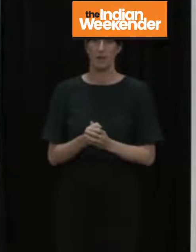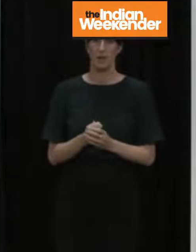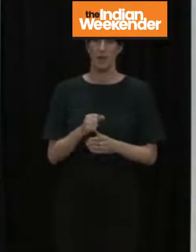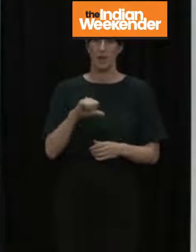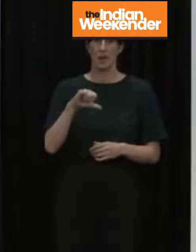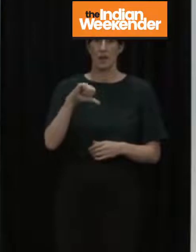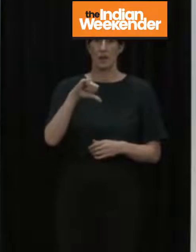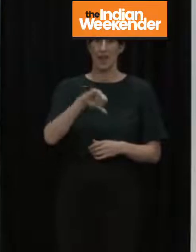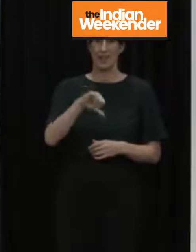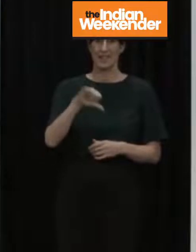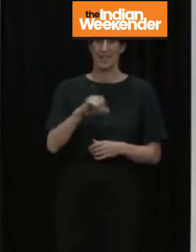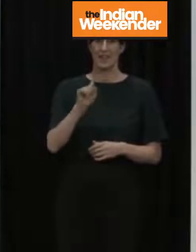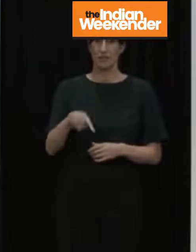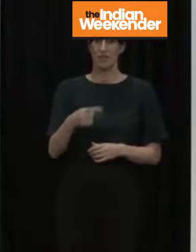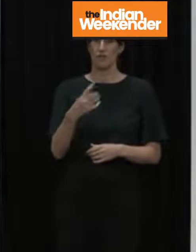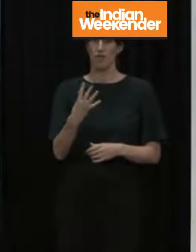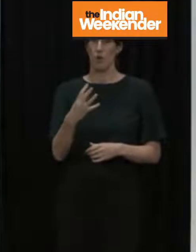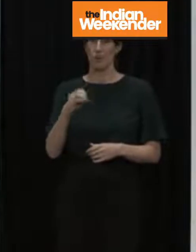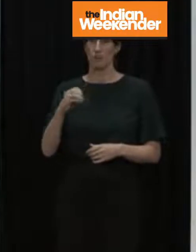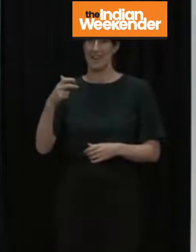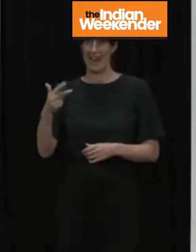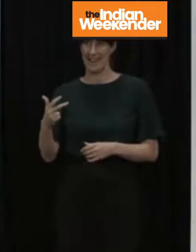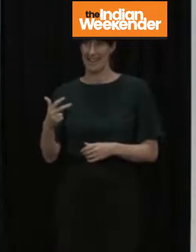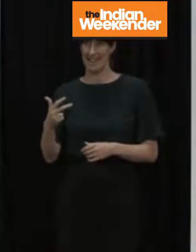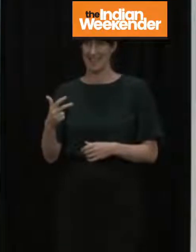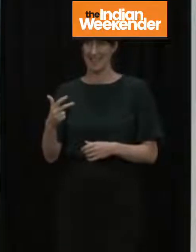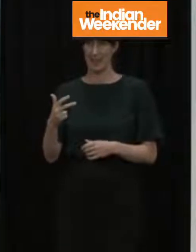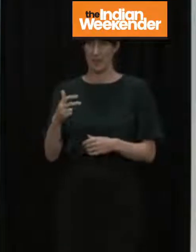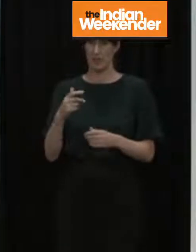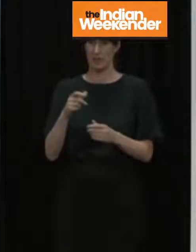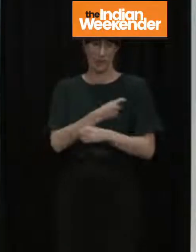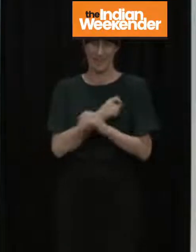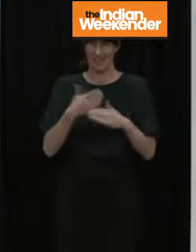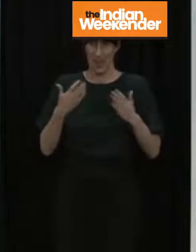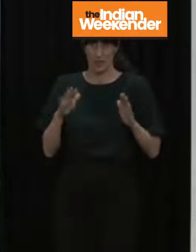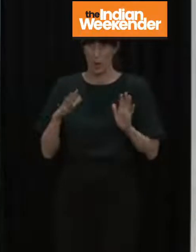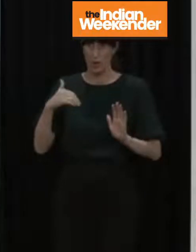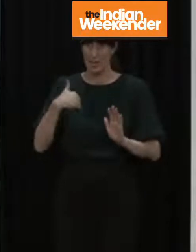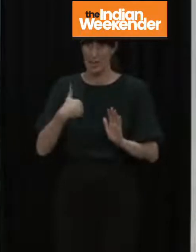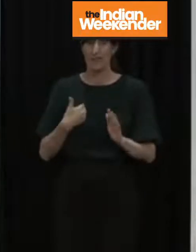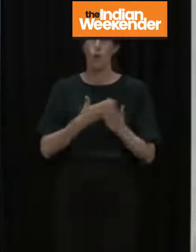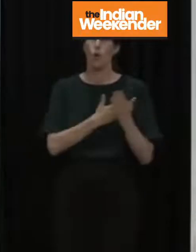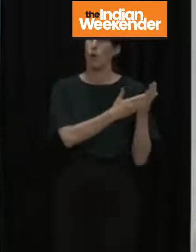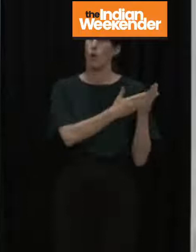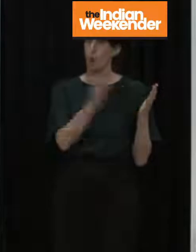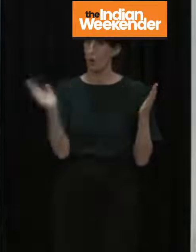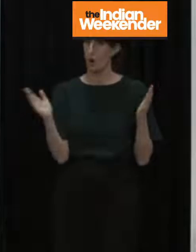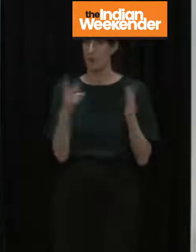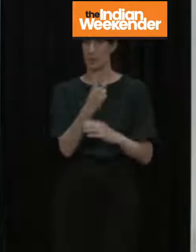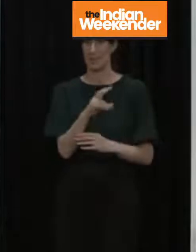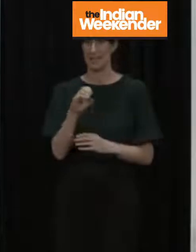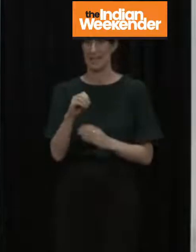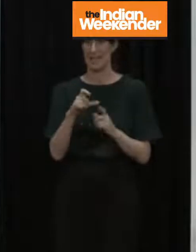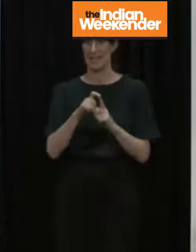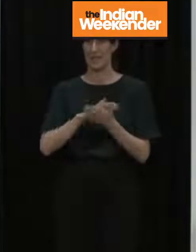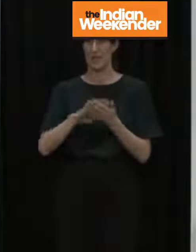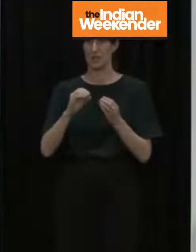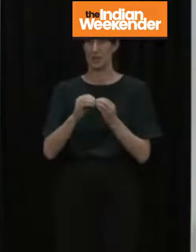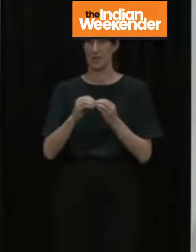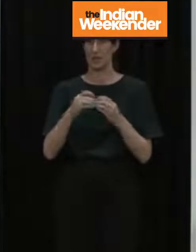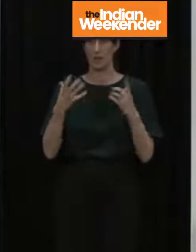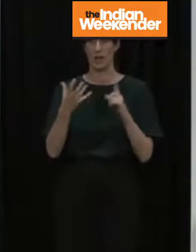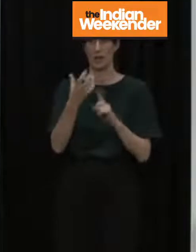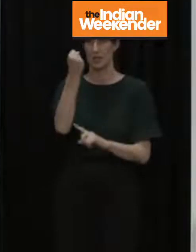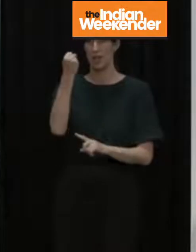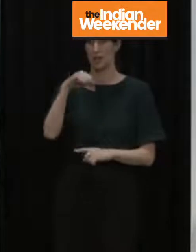19,408 first doses are required for all 20 DHBs to reach the 90% mark. So this weekend is